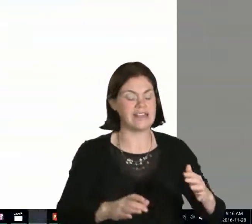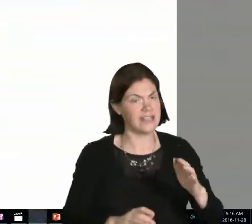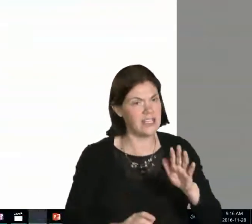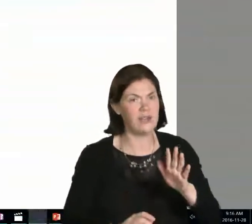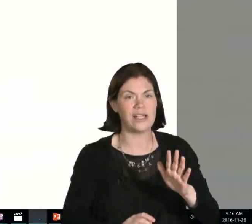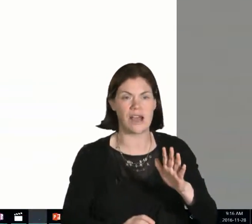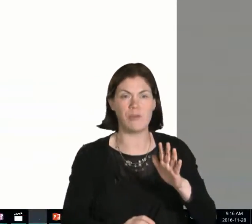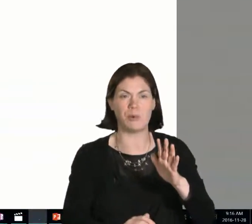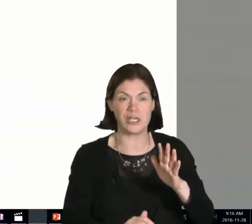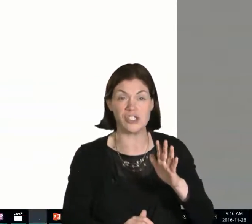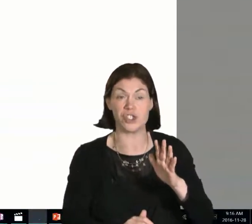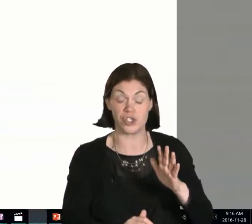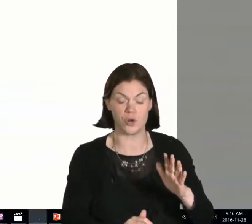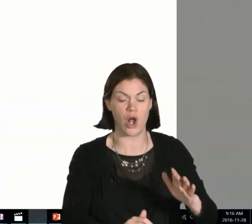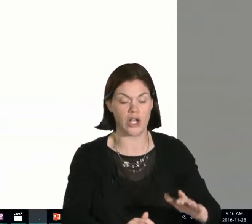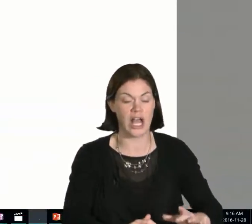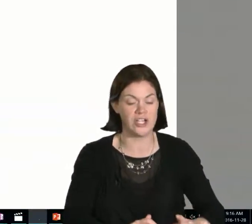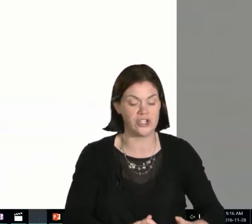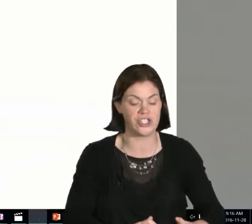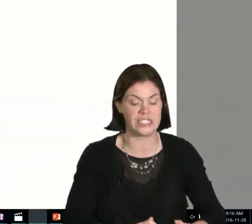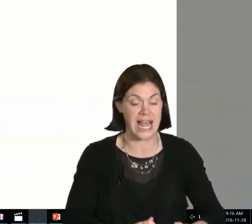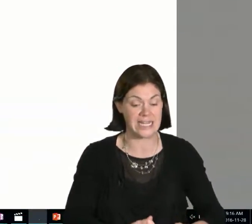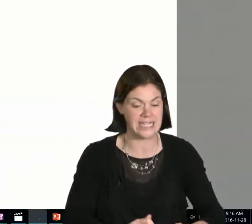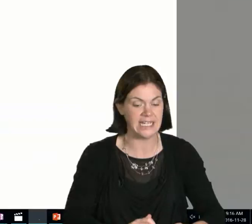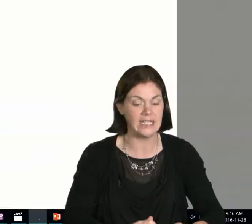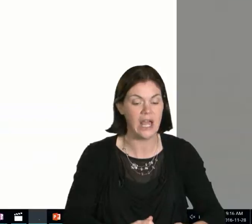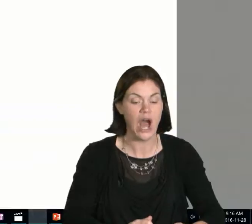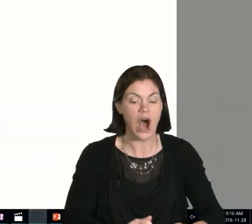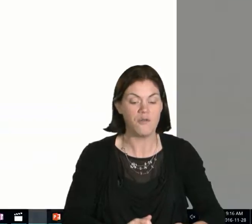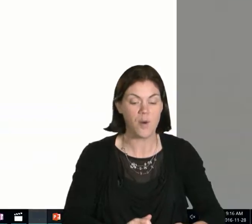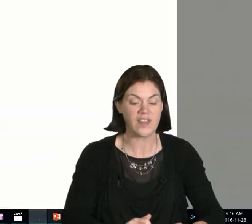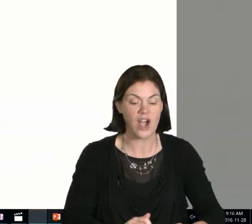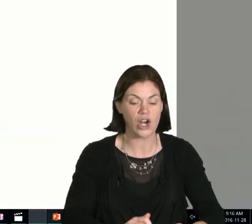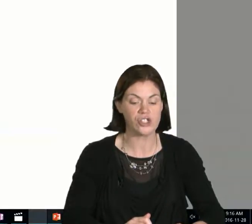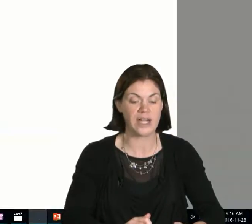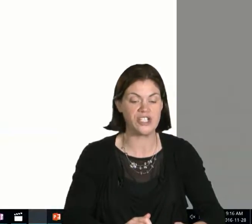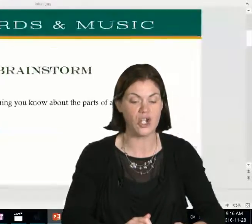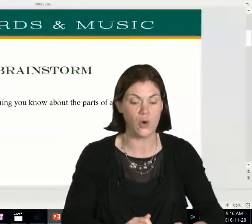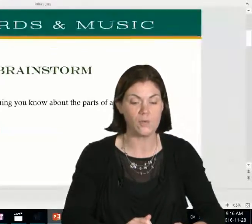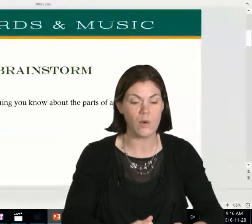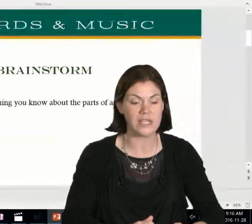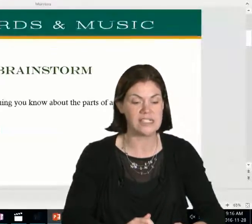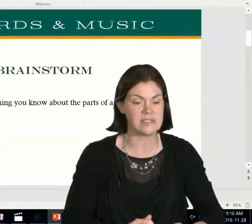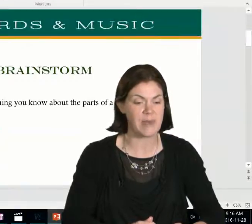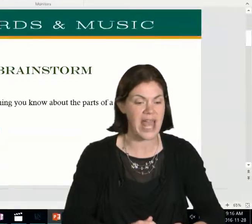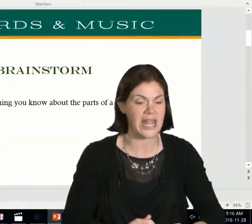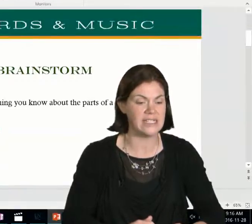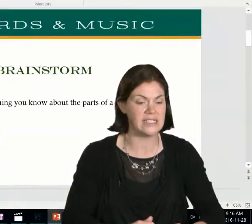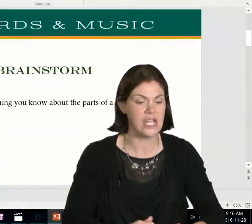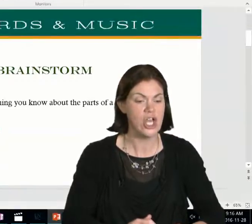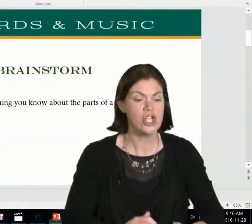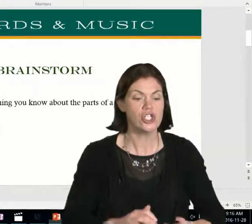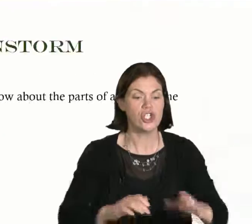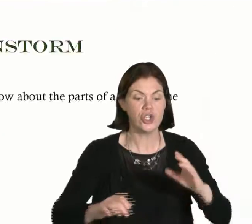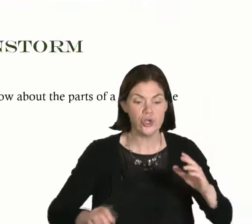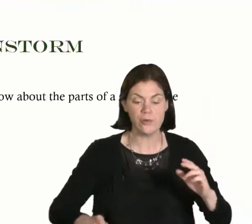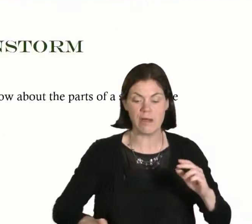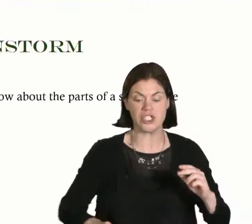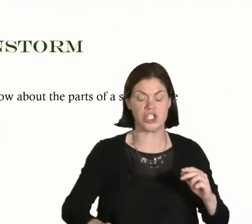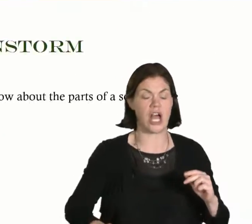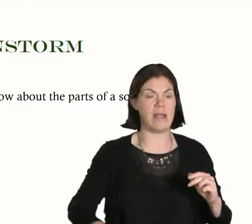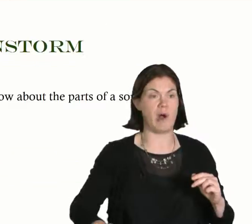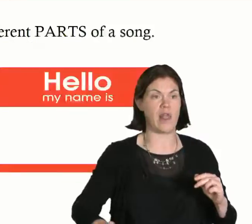and I think you guys have a pretty strong understanding of what they are, so I don't want to spend